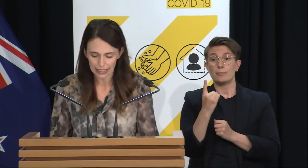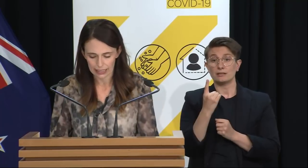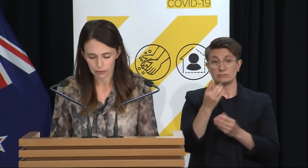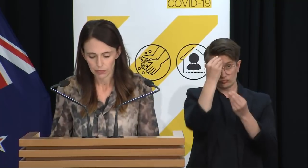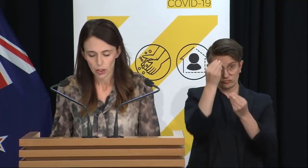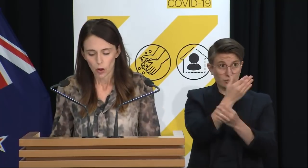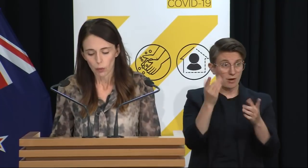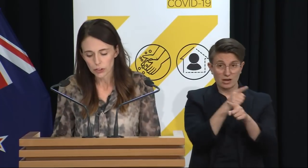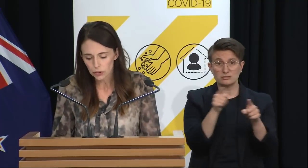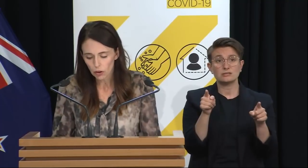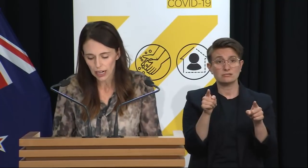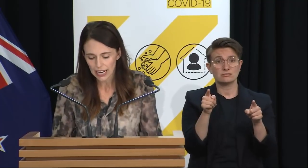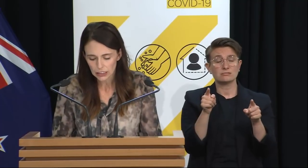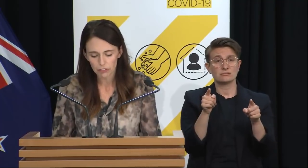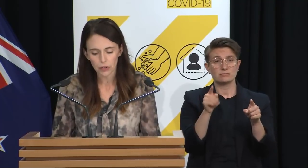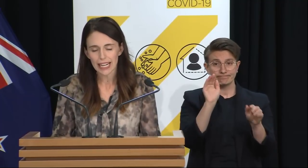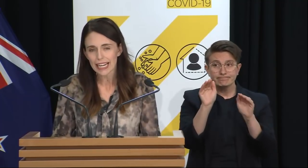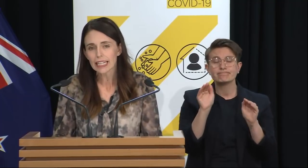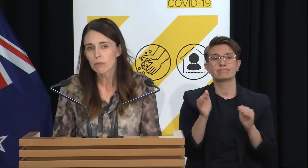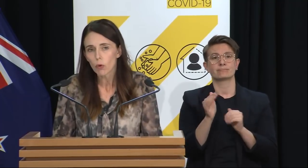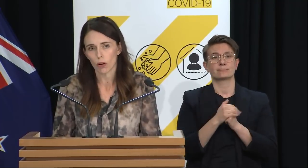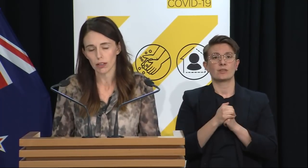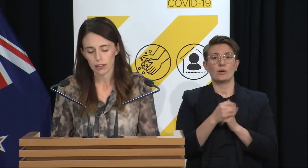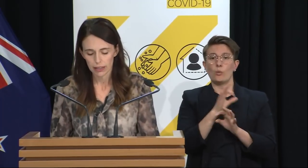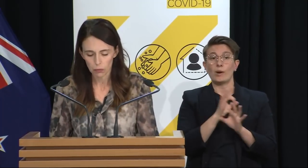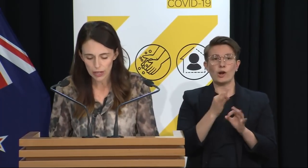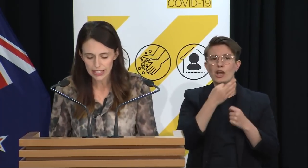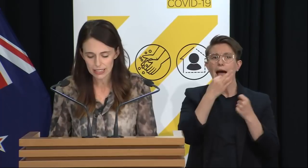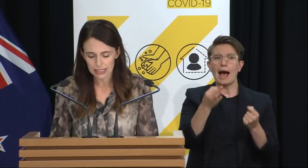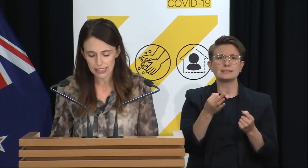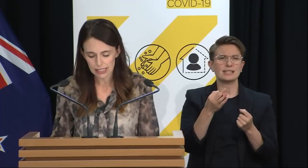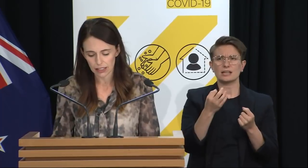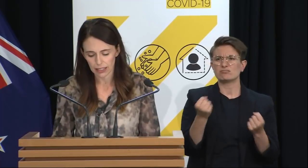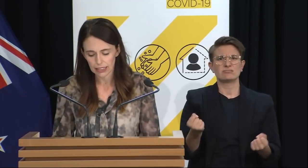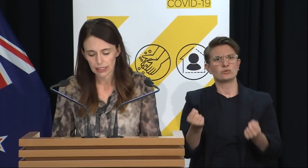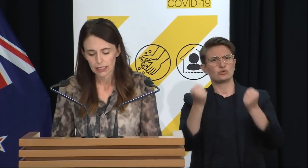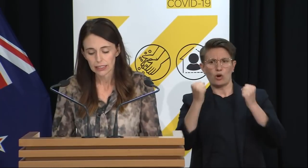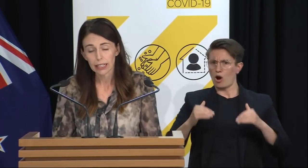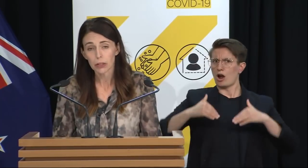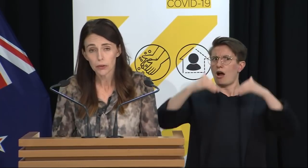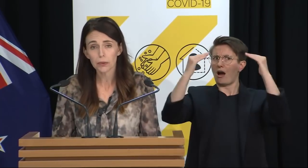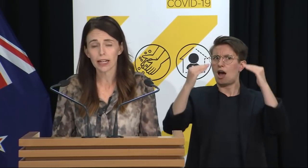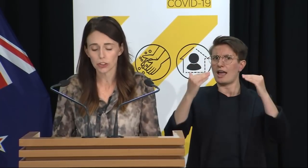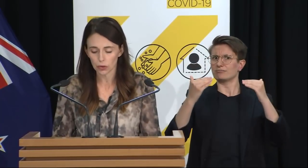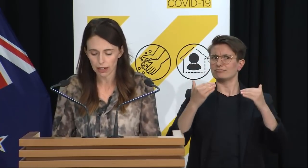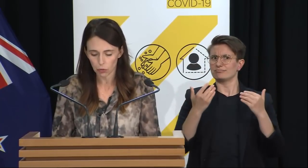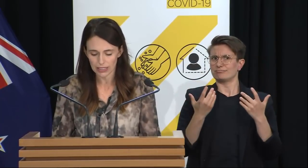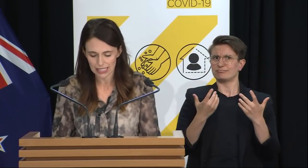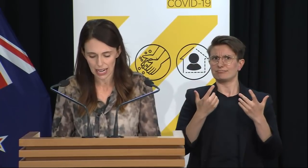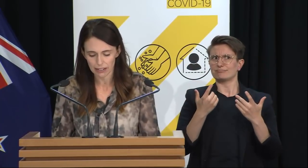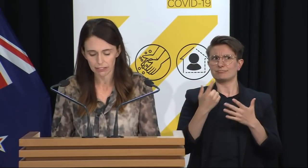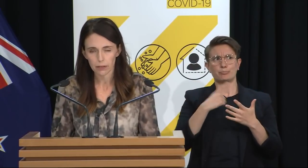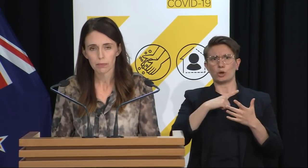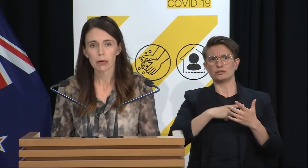everyone again, we do not ask of you any more than we think is necessary to keep you and your loved